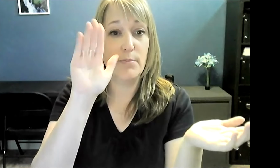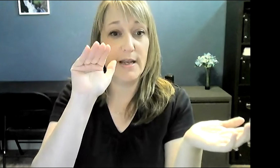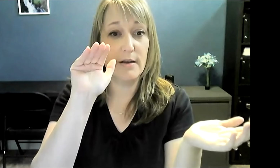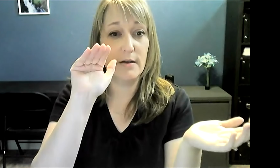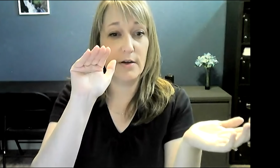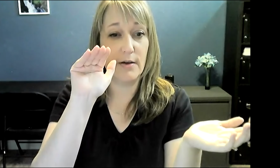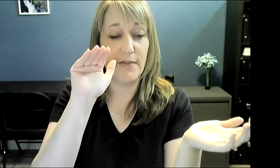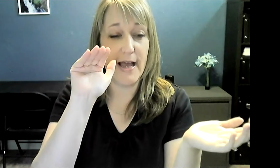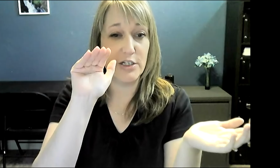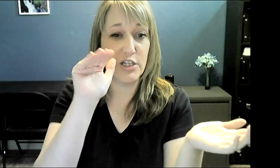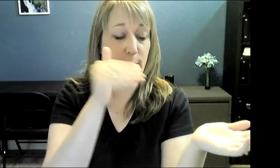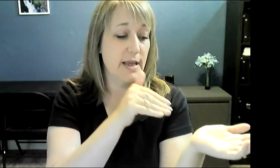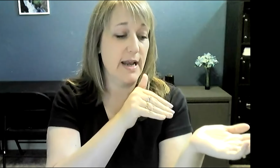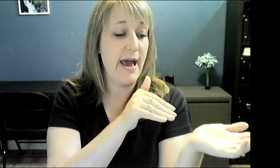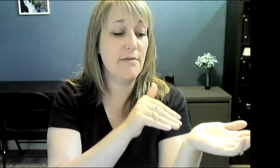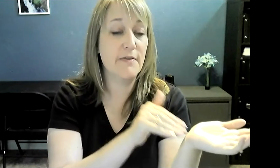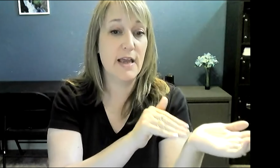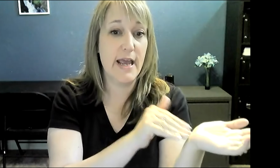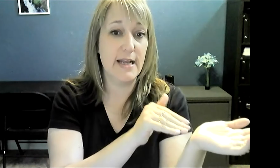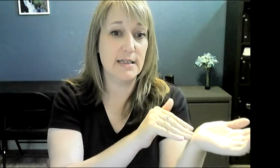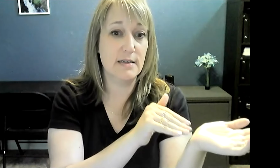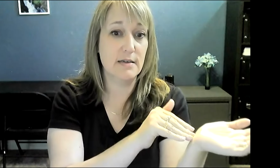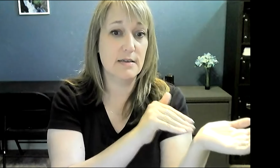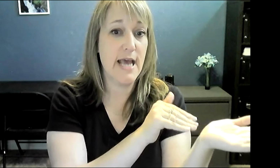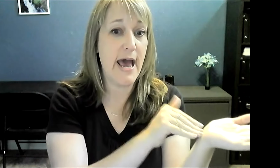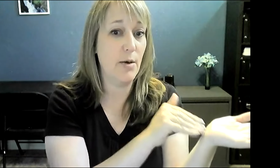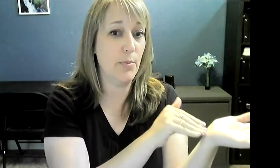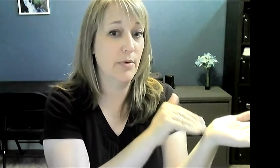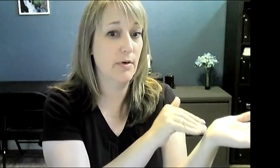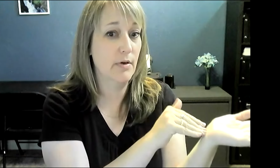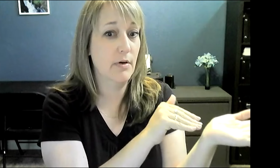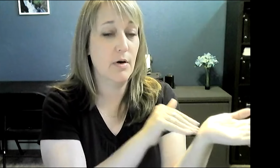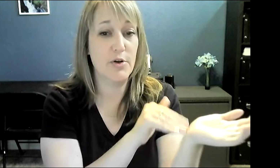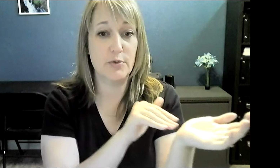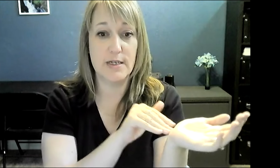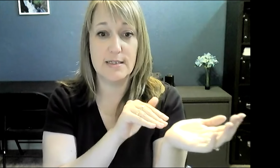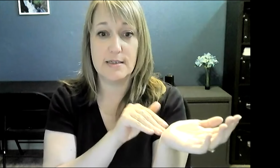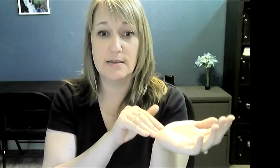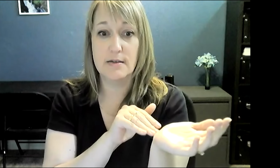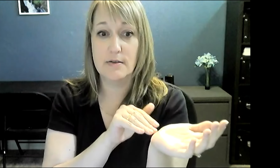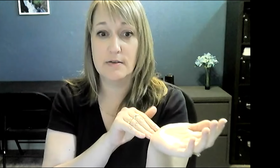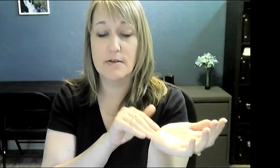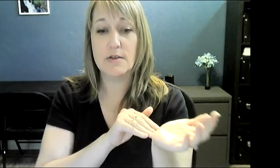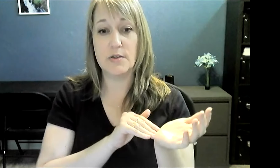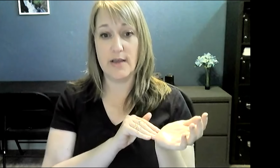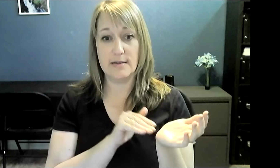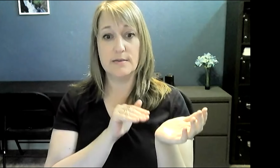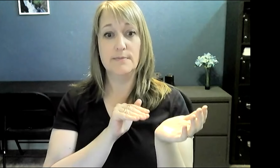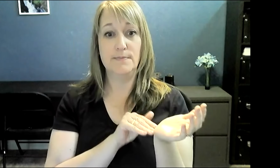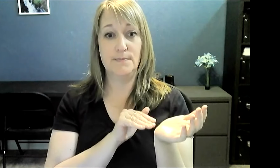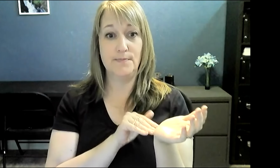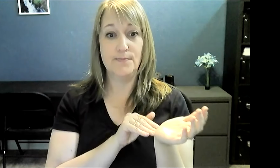bend a flat hand shape in half and tap on your wrist. So that's